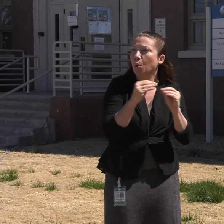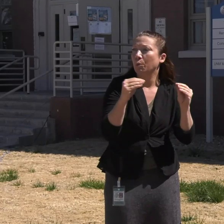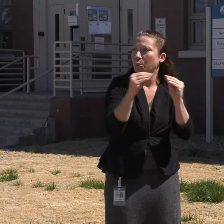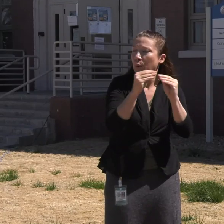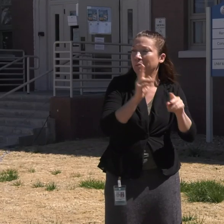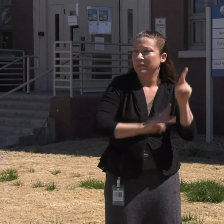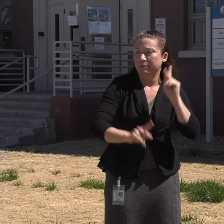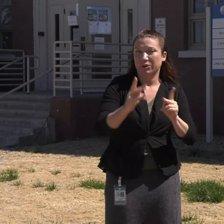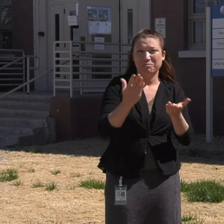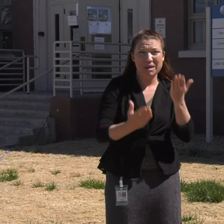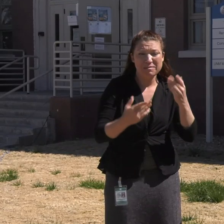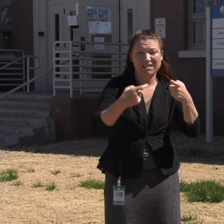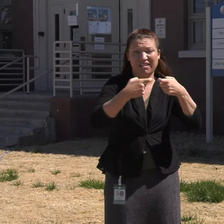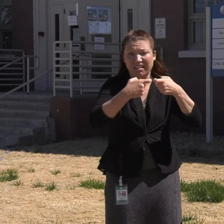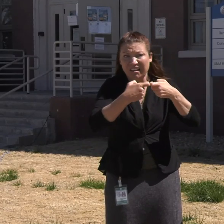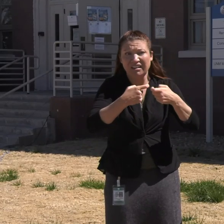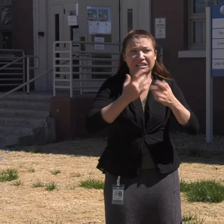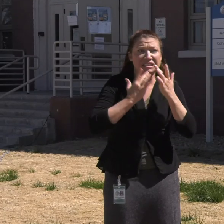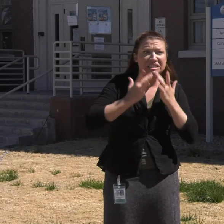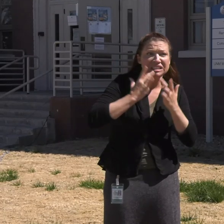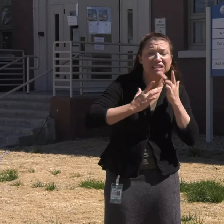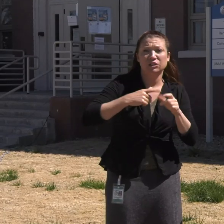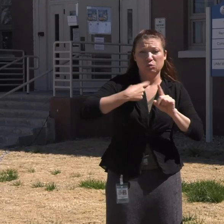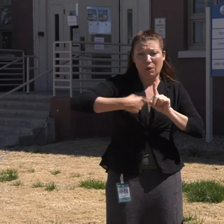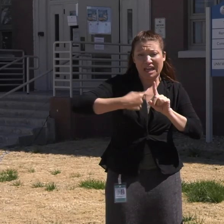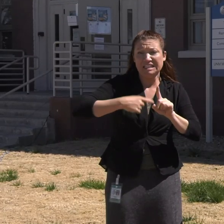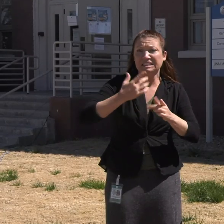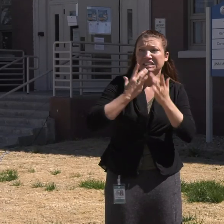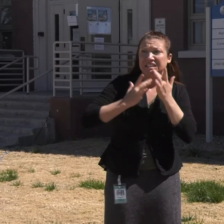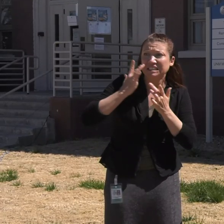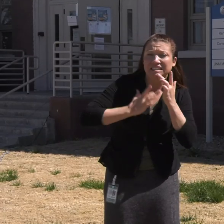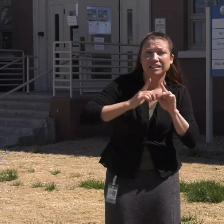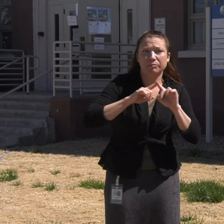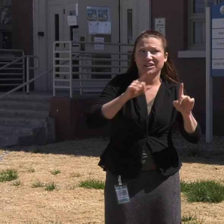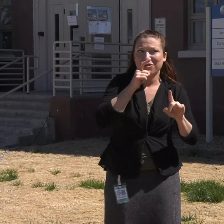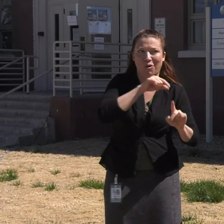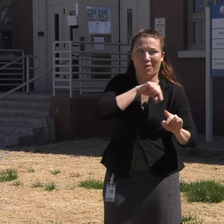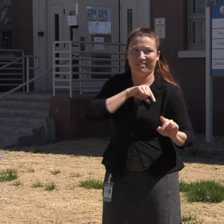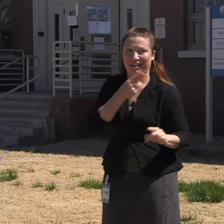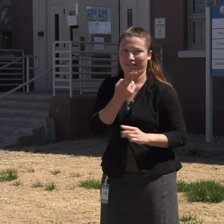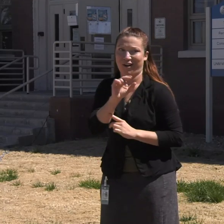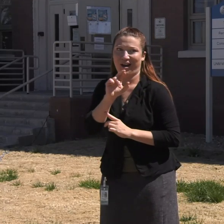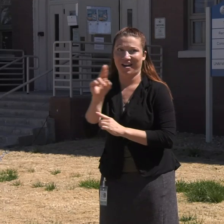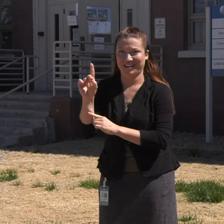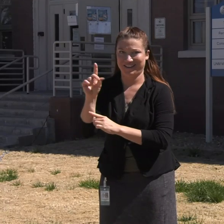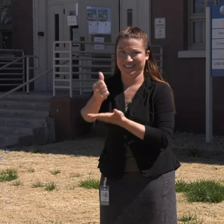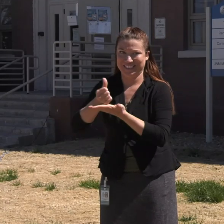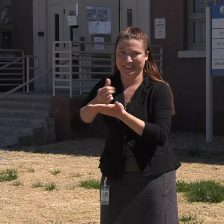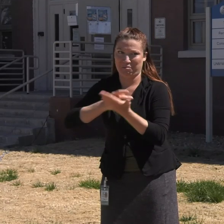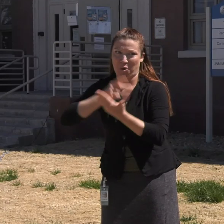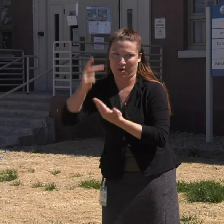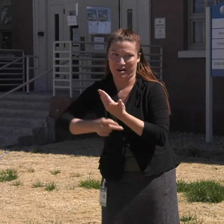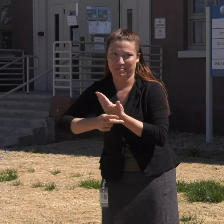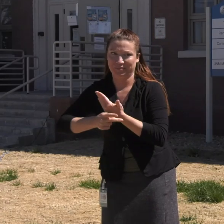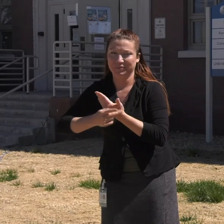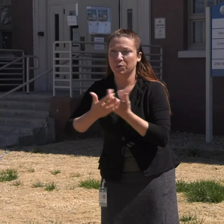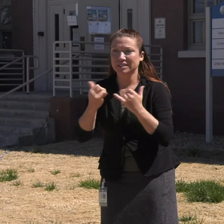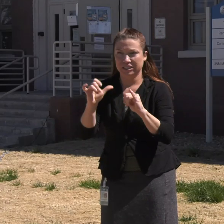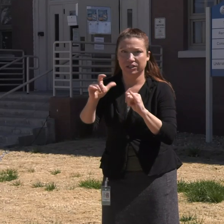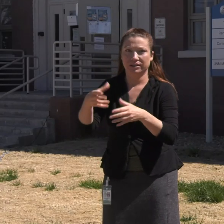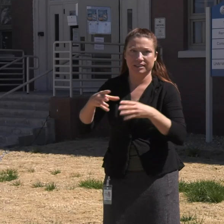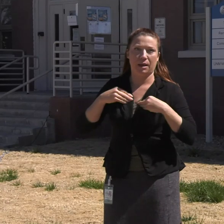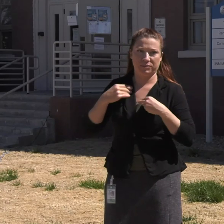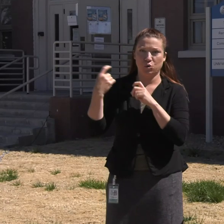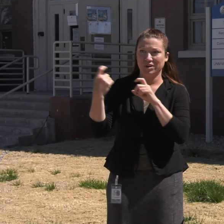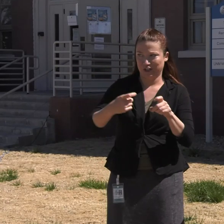the utility needs or rental assistance needs that don't qualify for those programs. We're very confident that our team can be able to assess and see